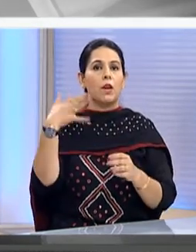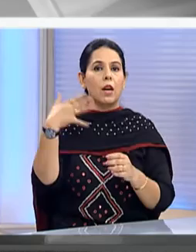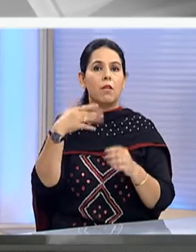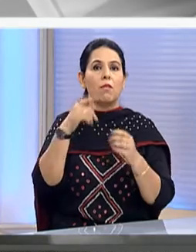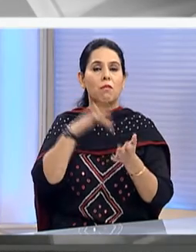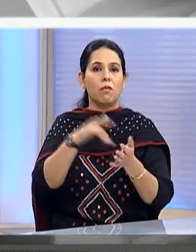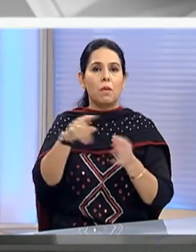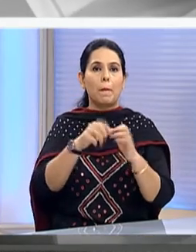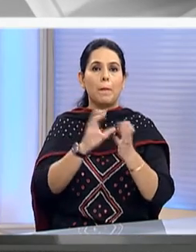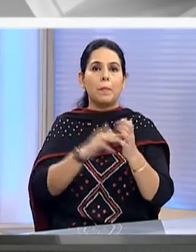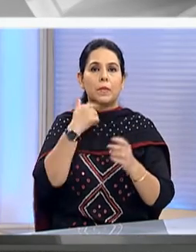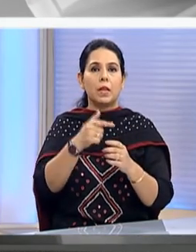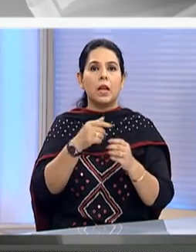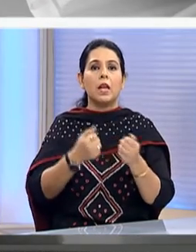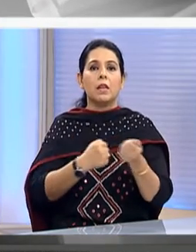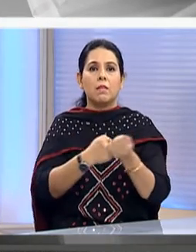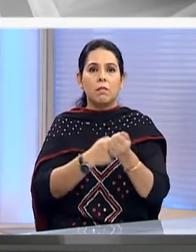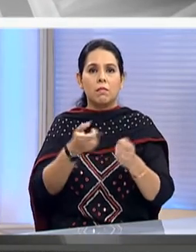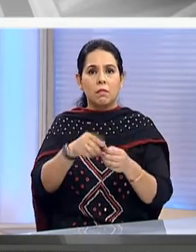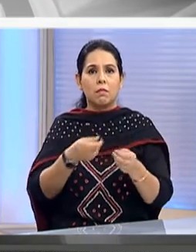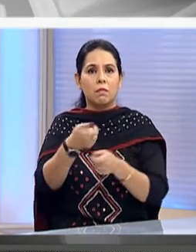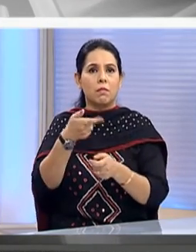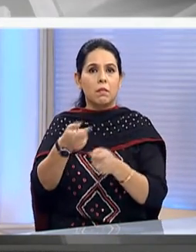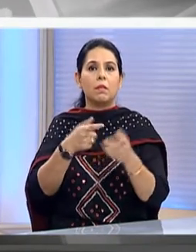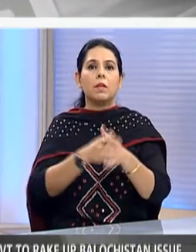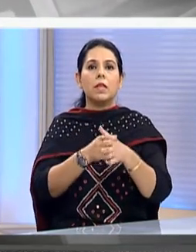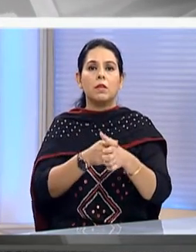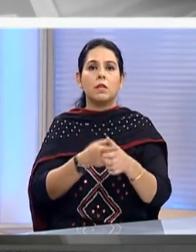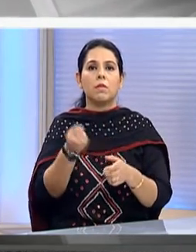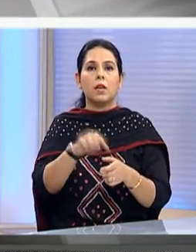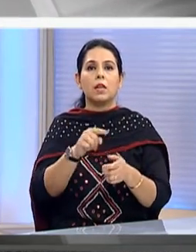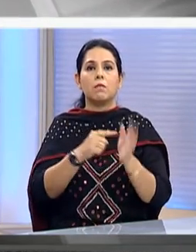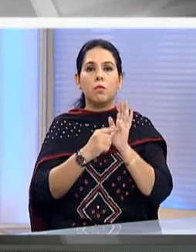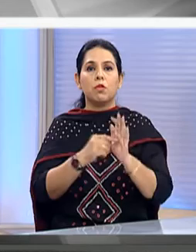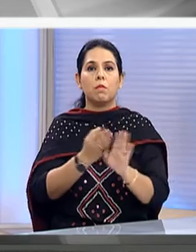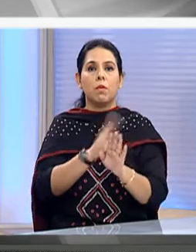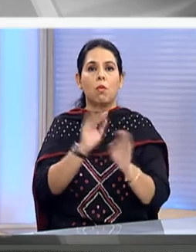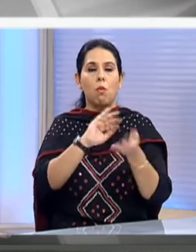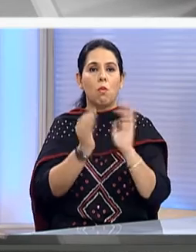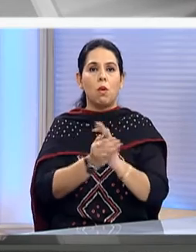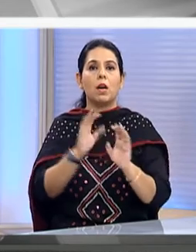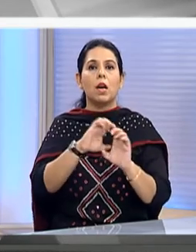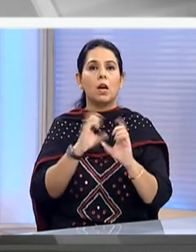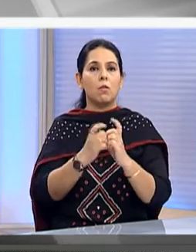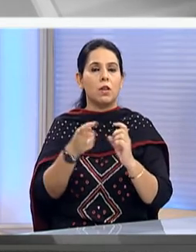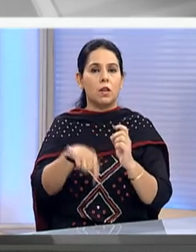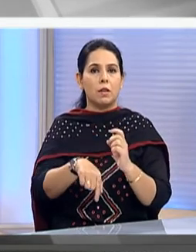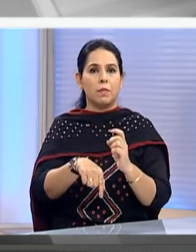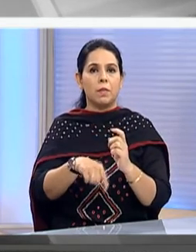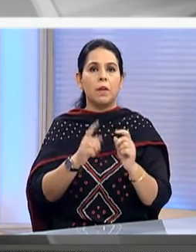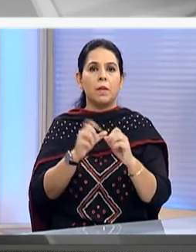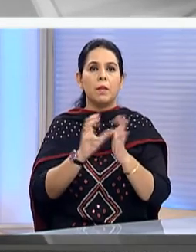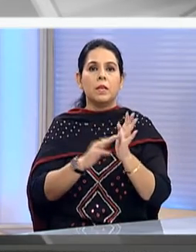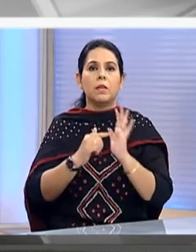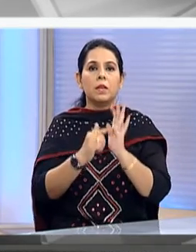of the Red Fort, the Prime Minister said that those aiding and abetting terrorism will be exposed before the world community.